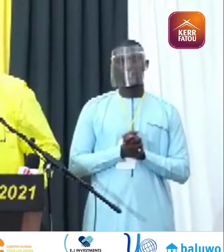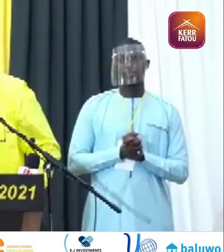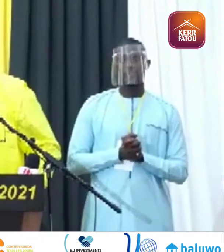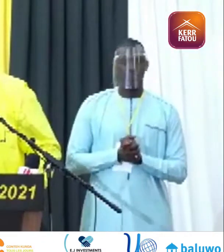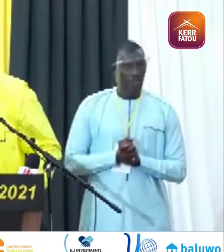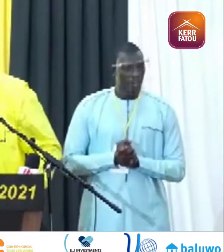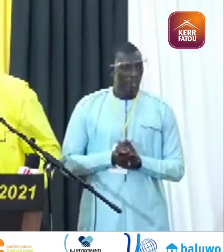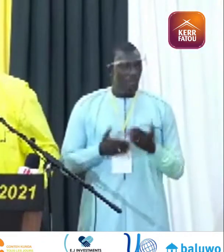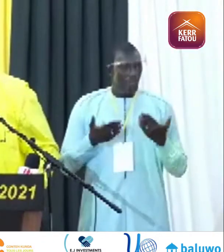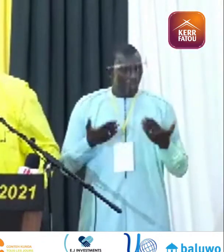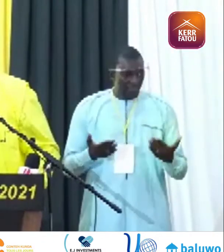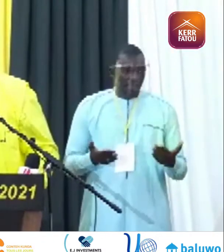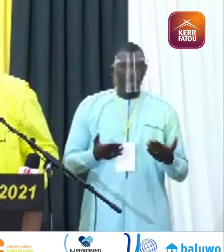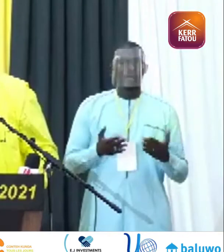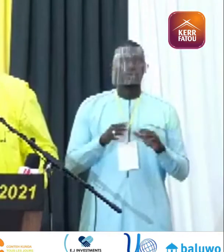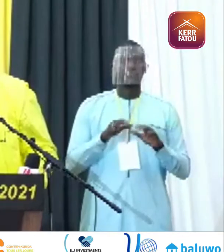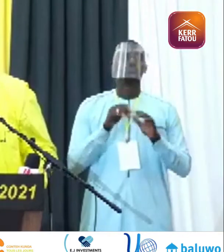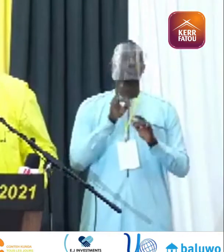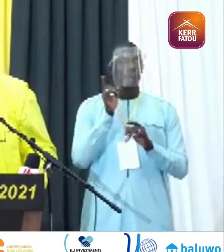ci waxtanam